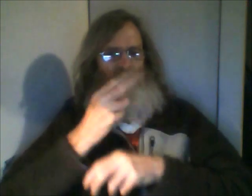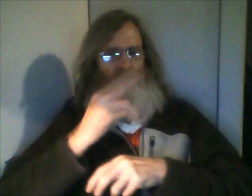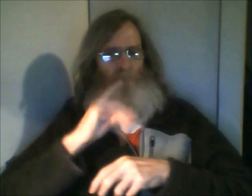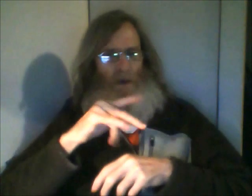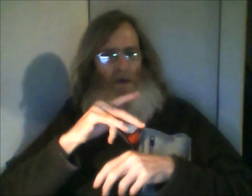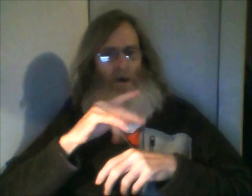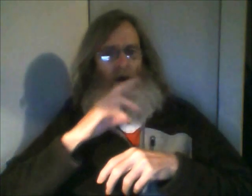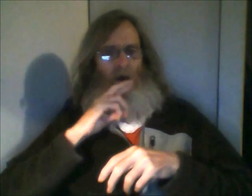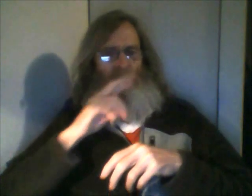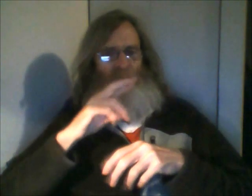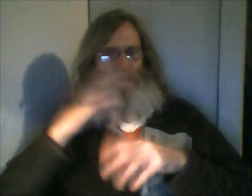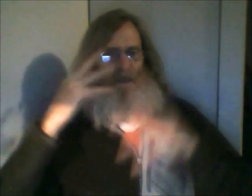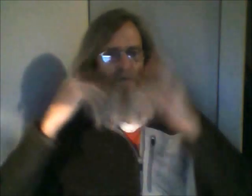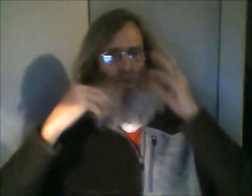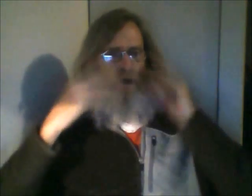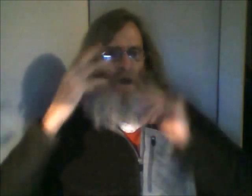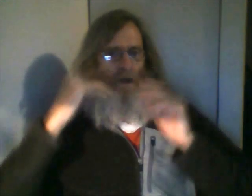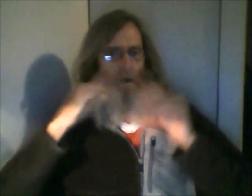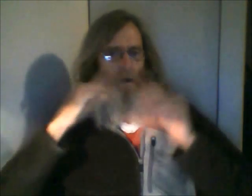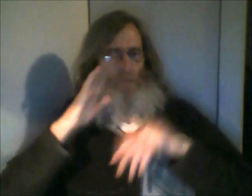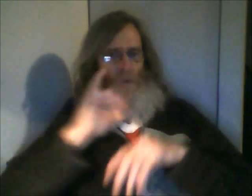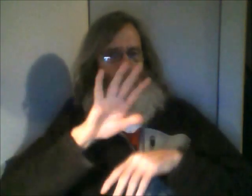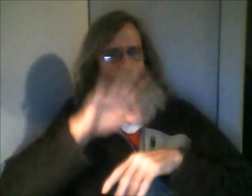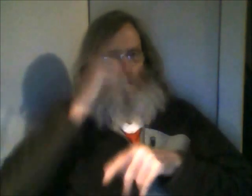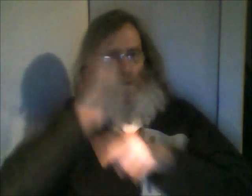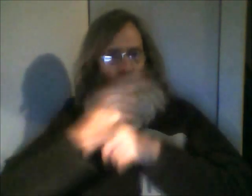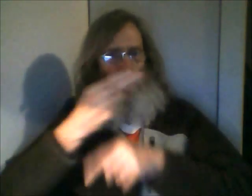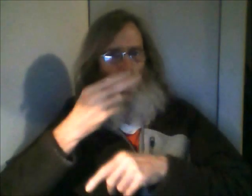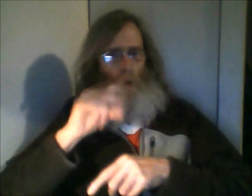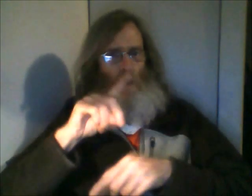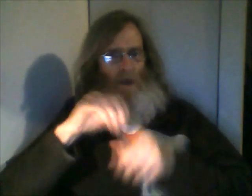Discovery. In Canada, winter days feel this short.